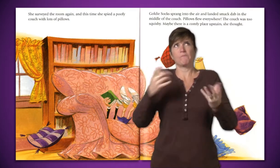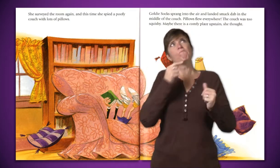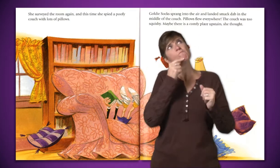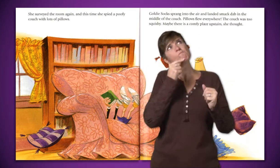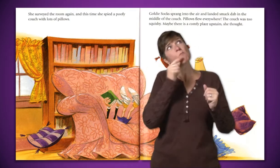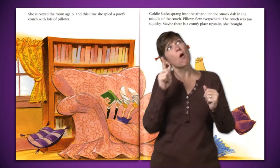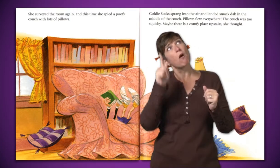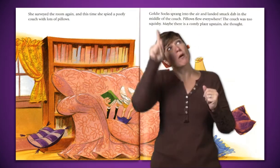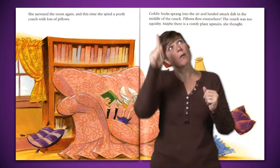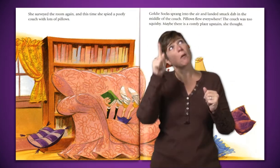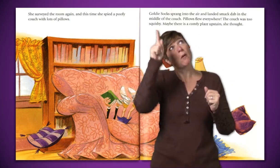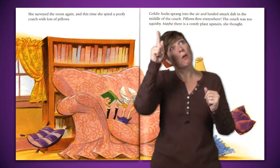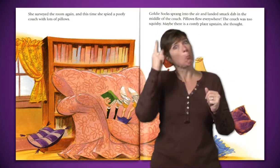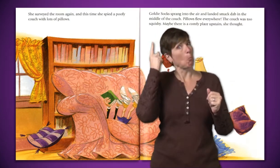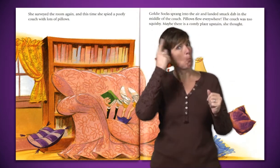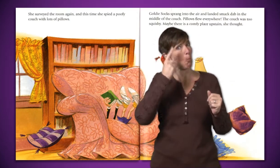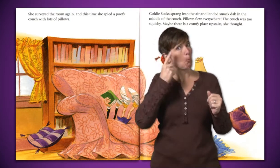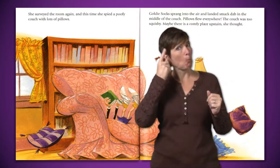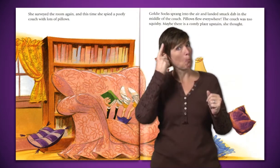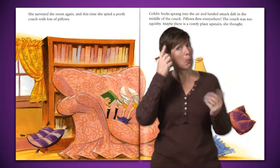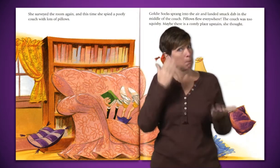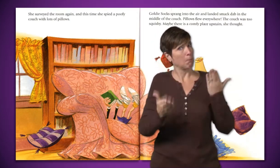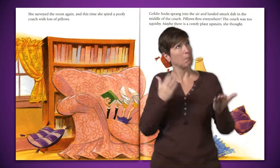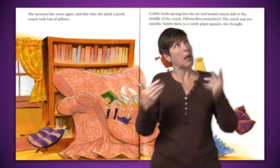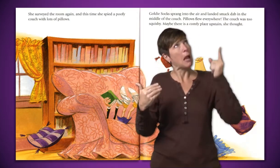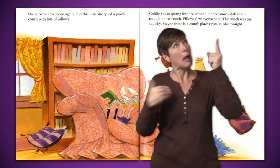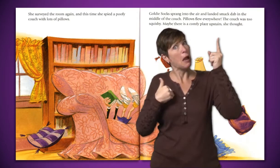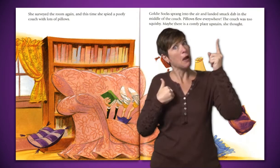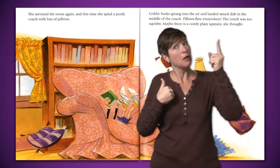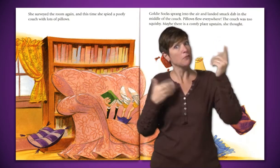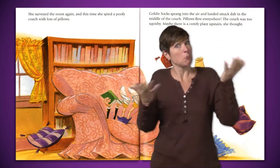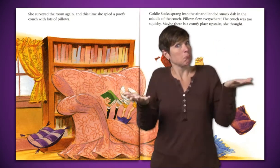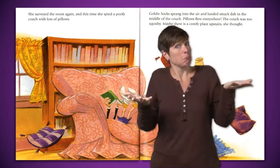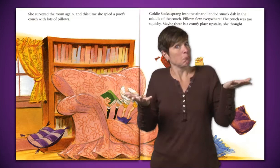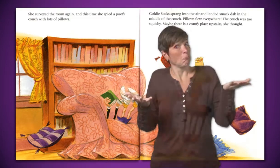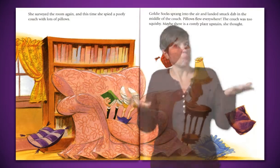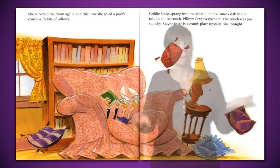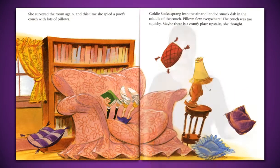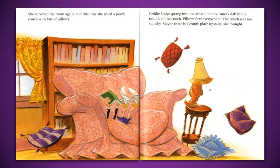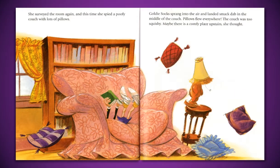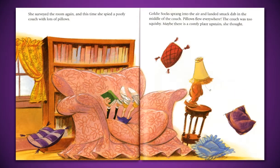Maybe there's a comfy place upstairs, she thought.